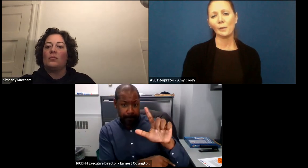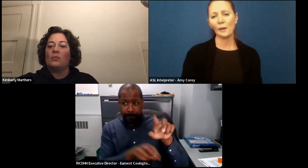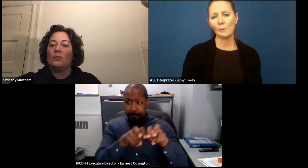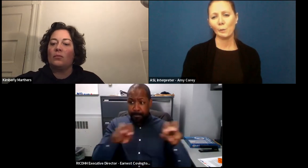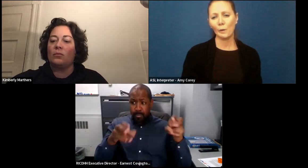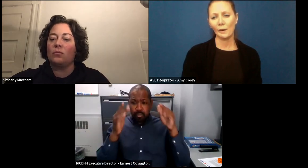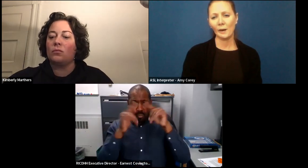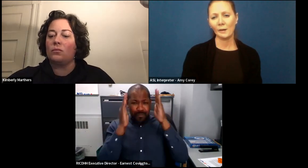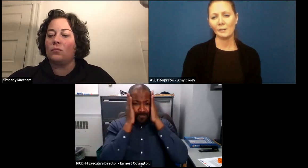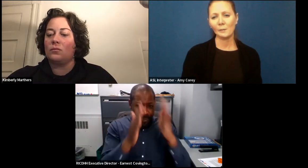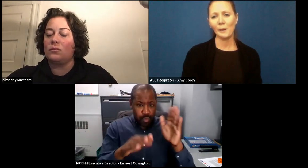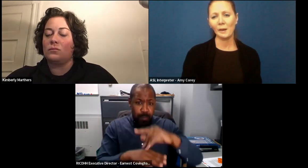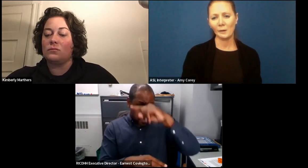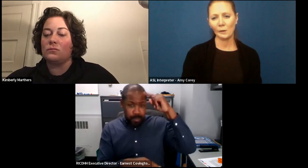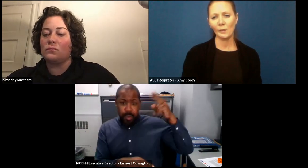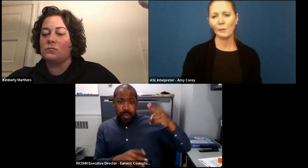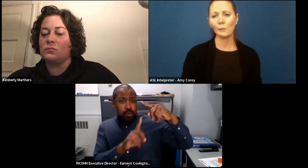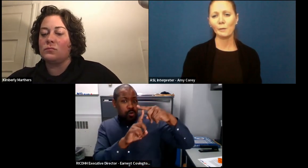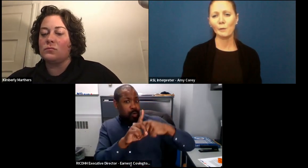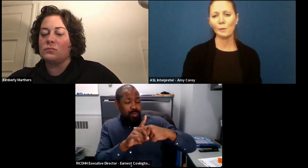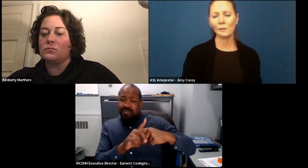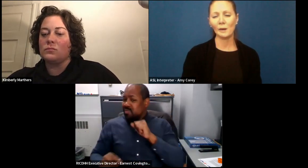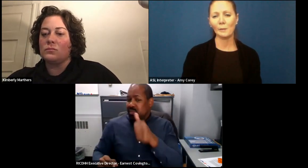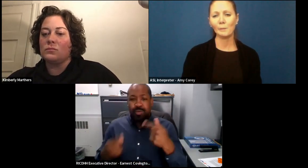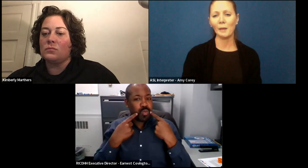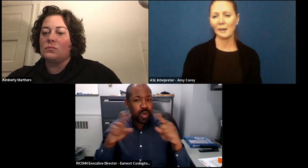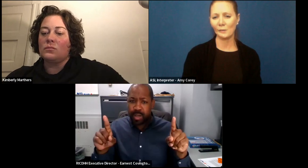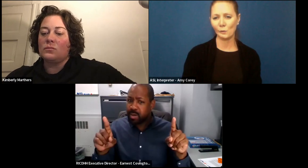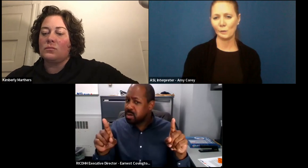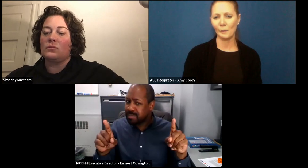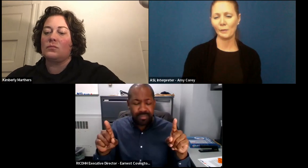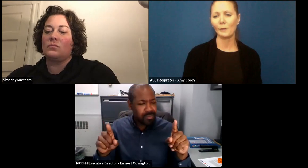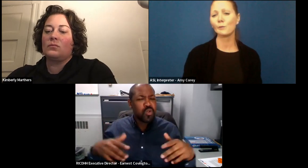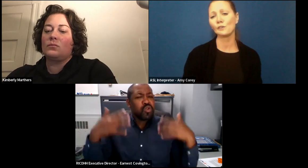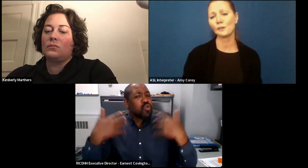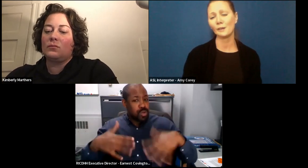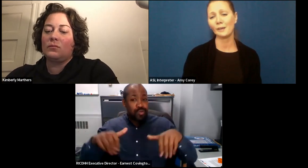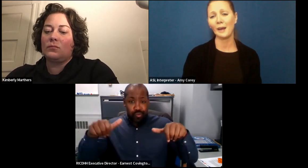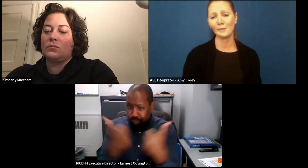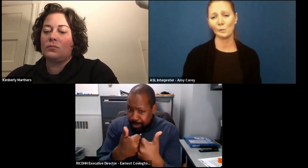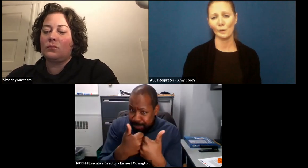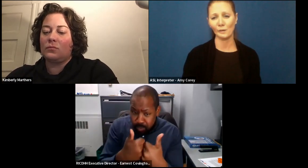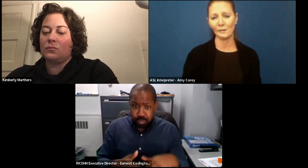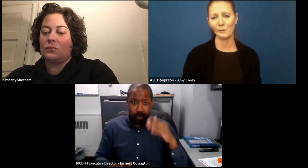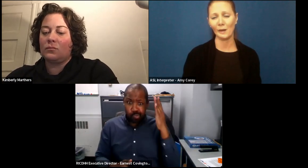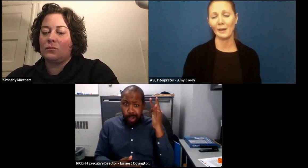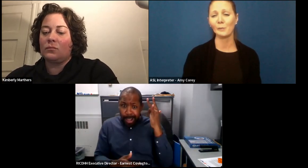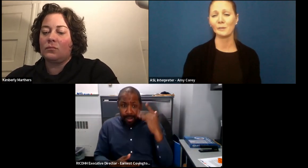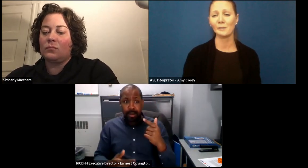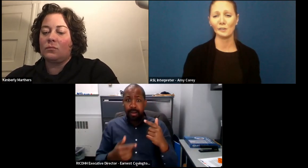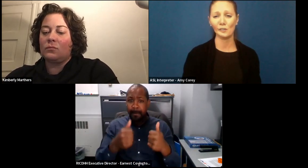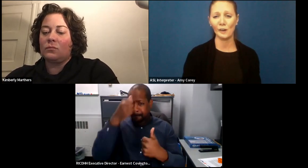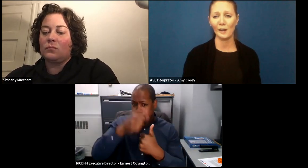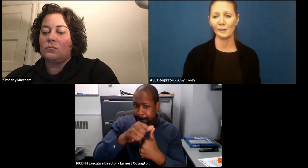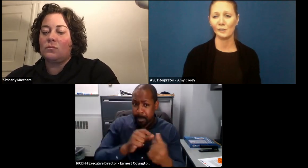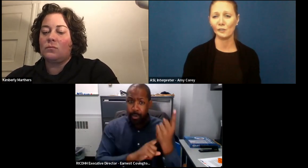Another thing I've been working on is a panel that would be focusing on Black History Month. Unfortunately, it hasn't worked as of yet. It was